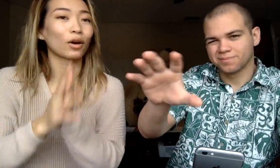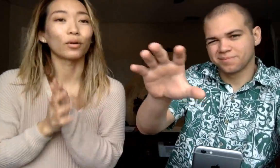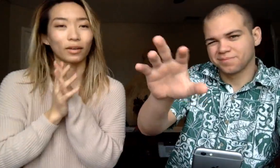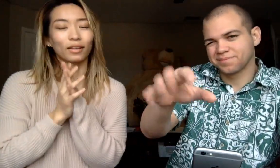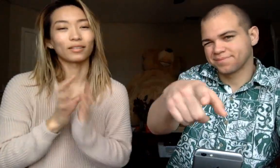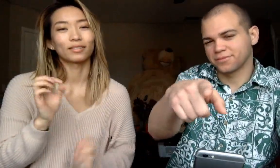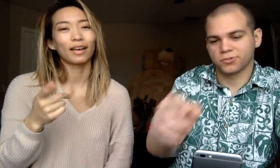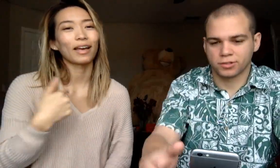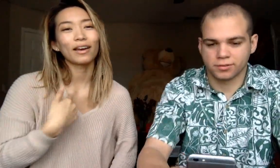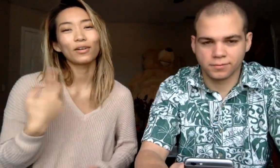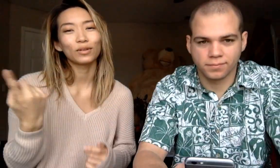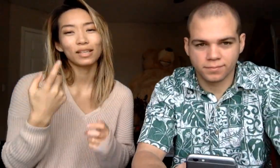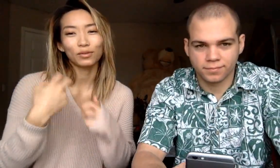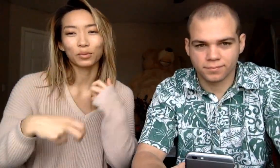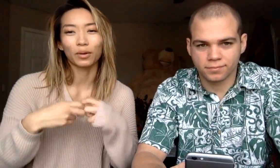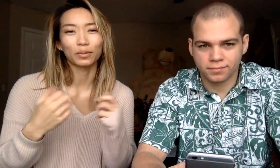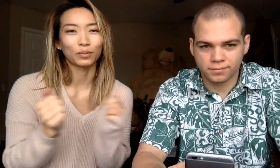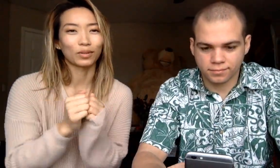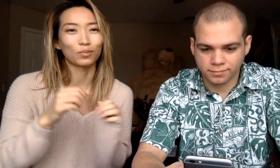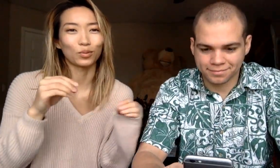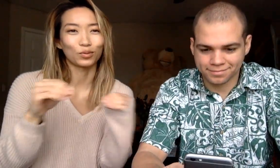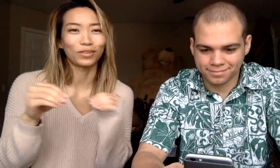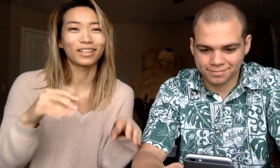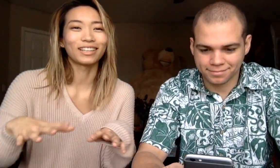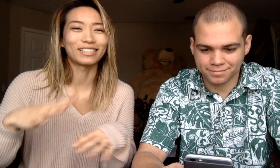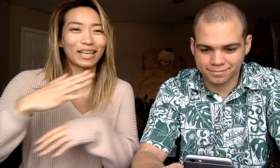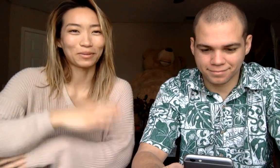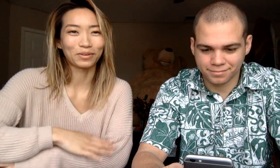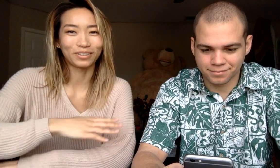Okay. Always have a problem with moving the table.